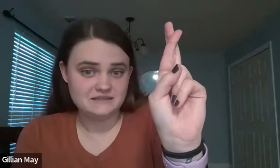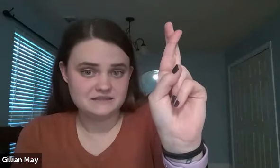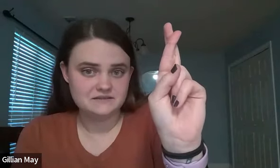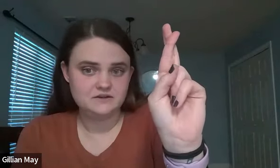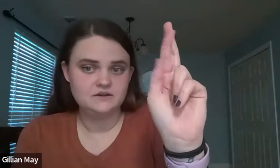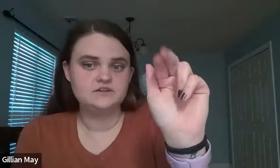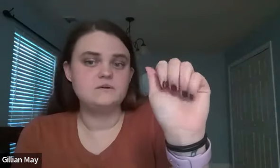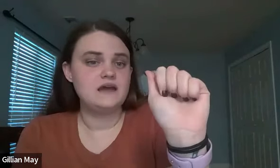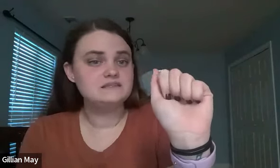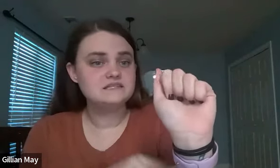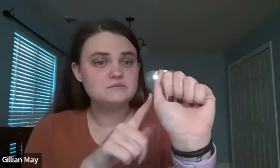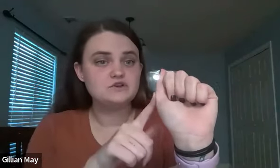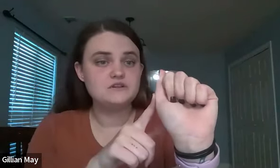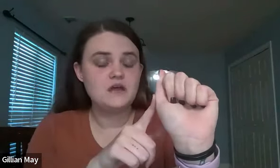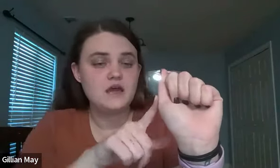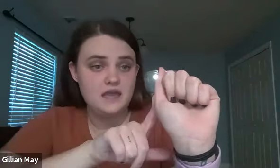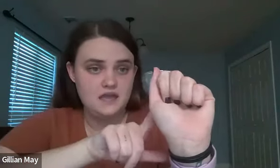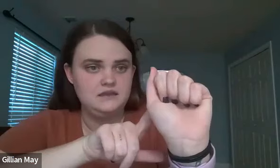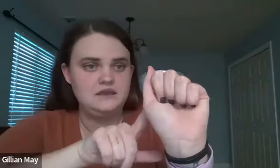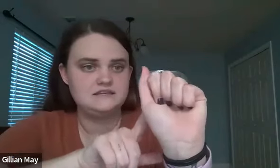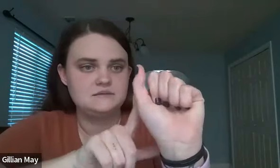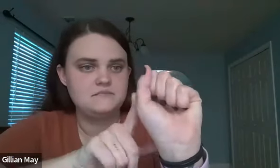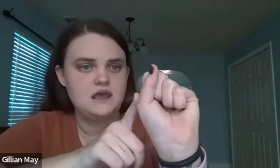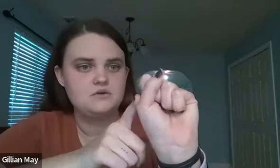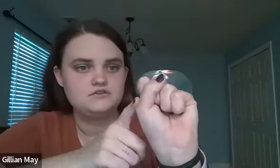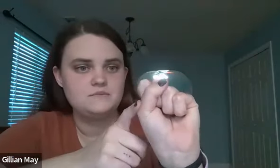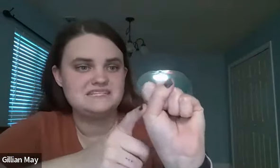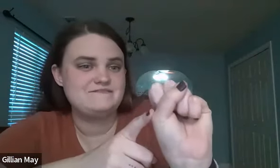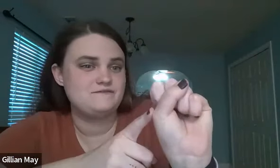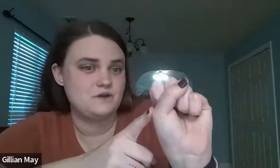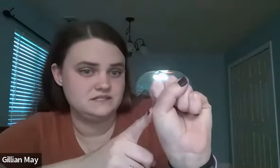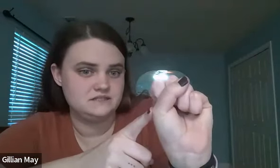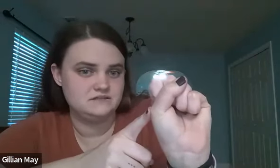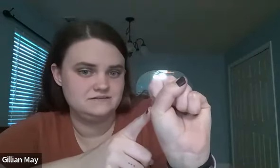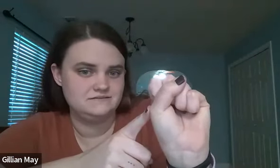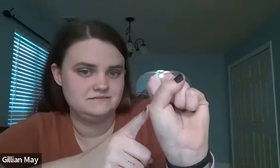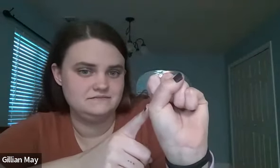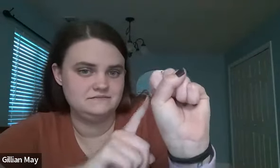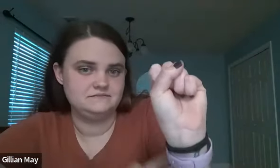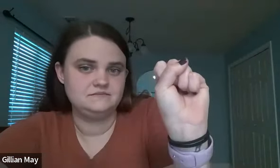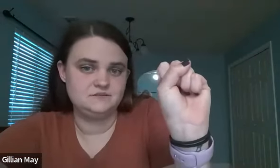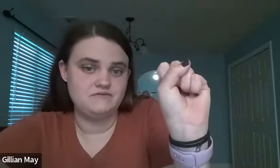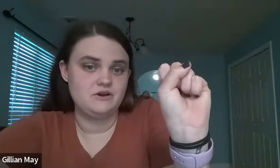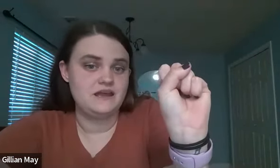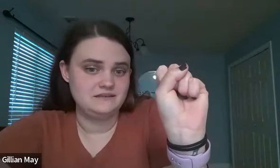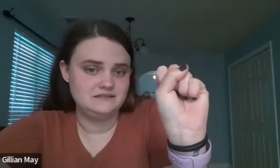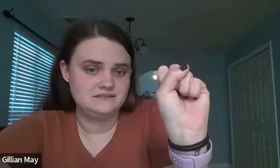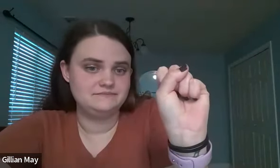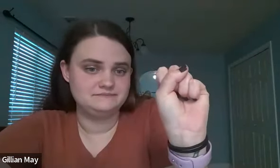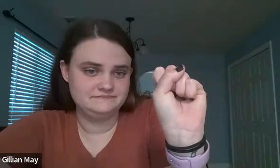S. So S is similar to A, except now your thumb is in front. So we have our S.